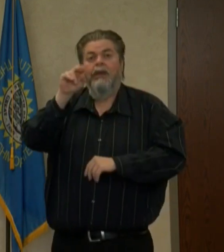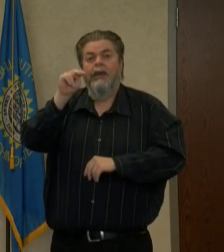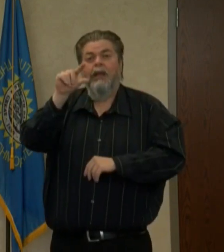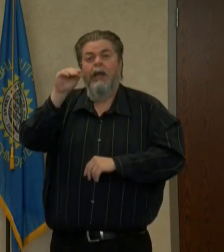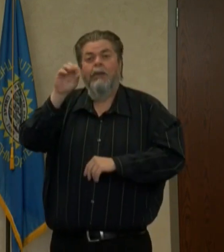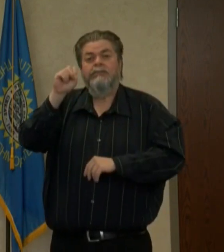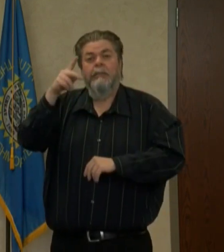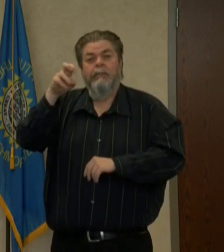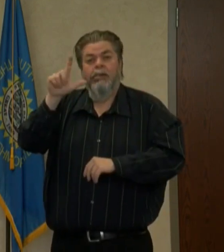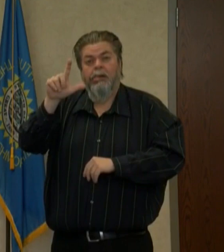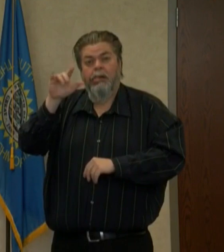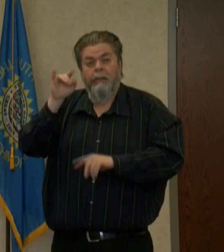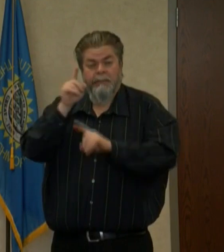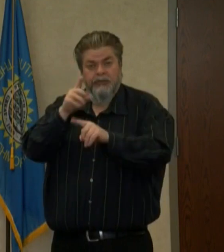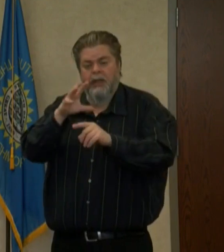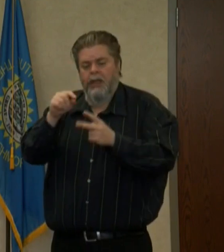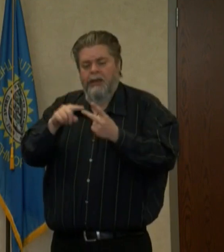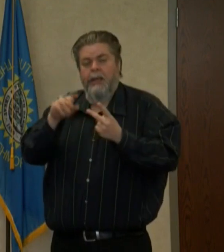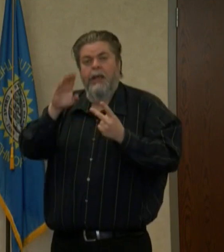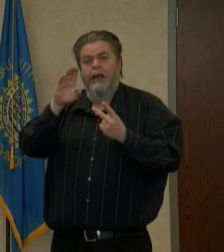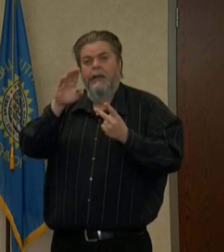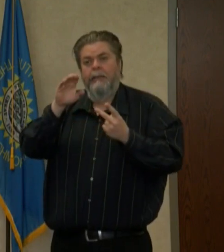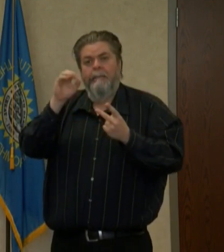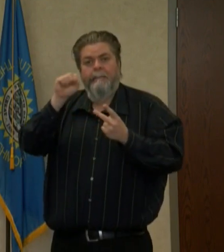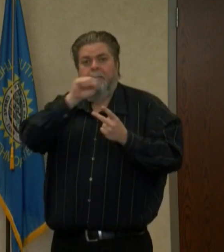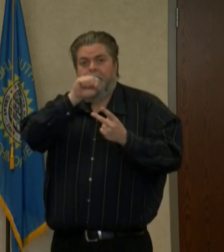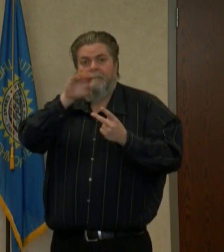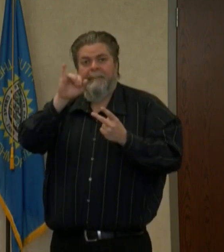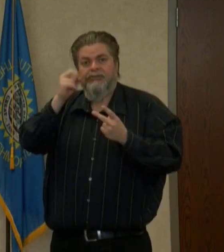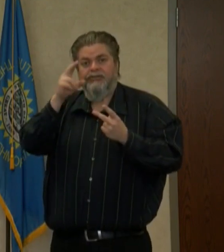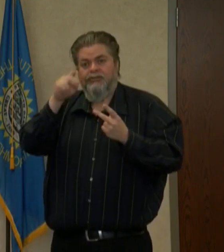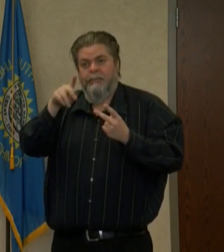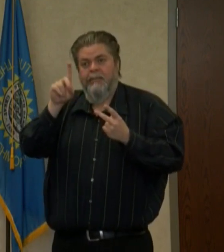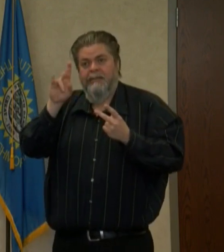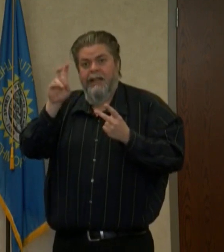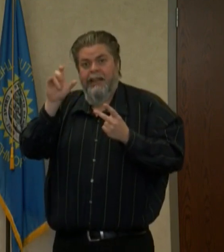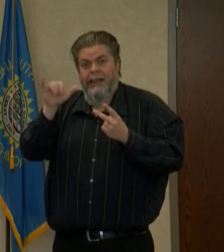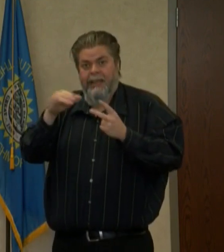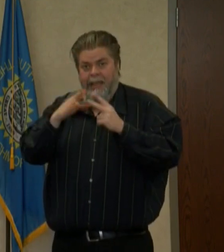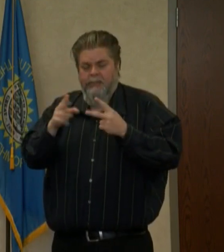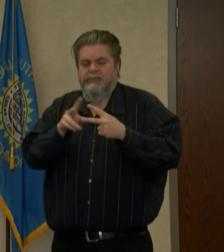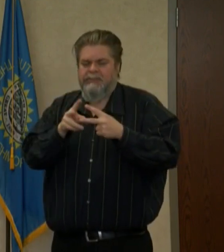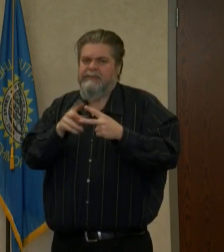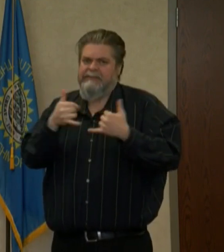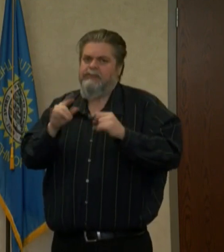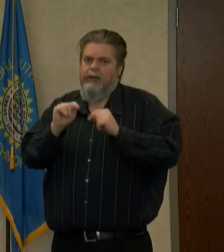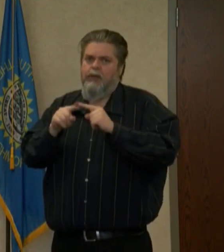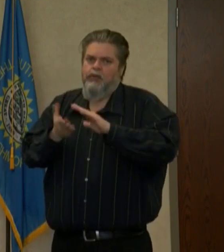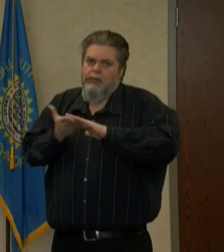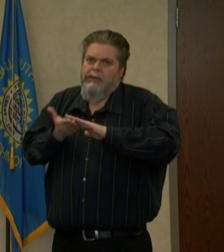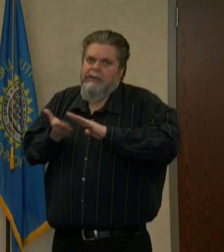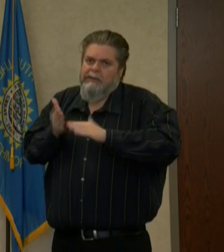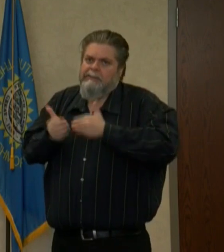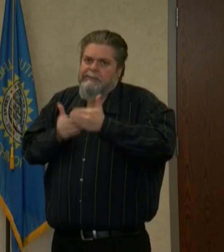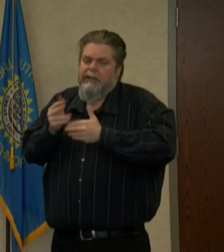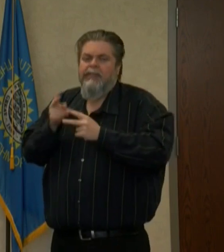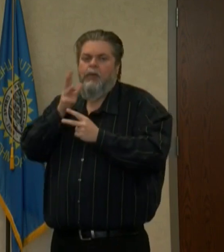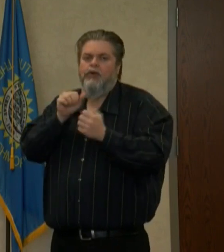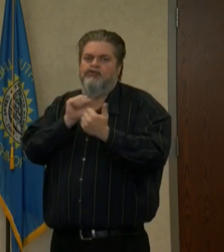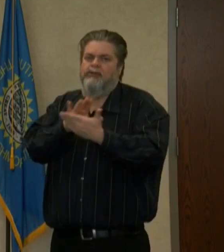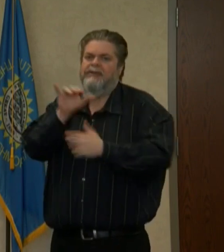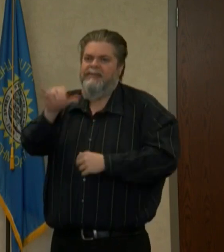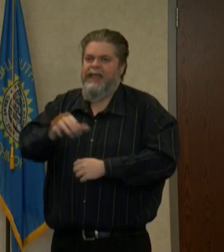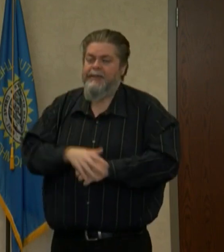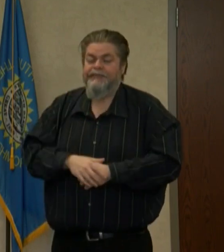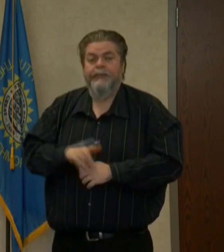Bishop Dudley House, there's some good coordination going on there that is addressing that issue. And then tomorrow, we're